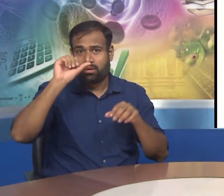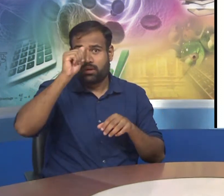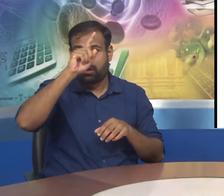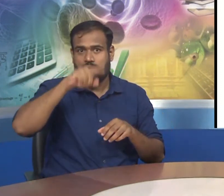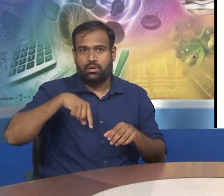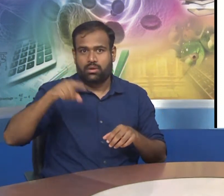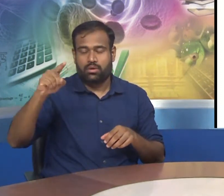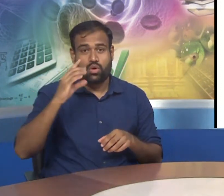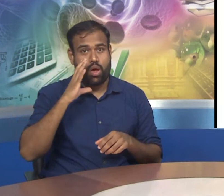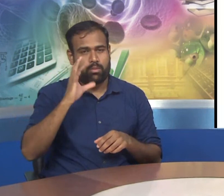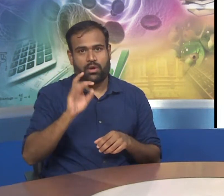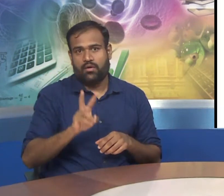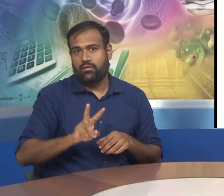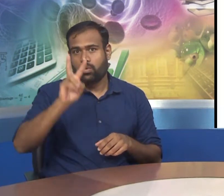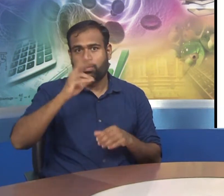Guardian of the Constitution.